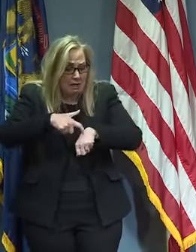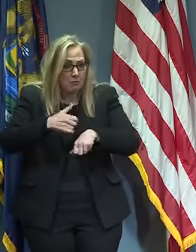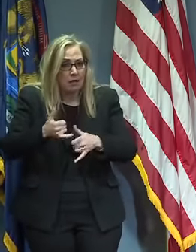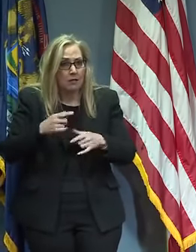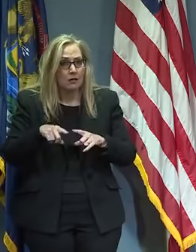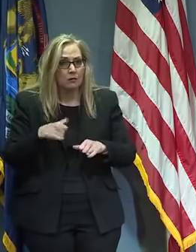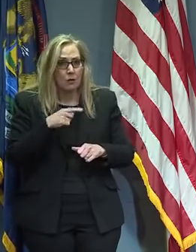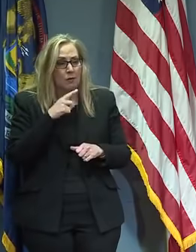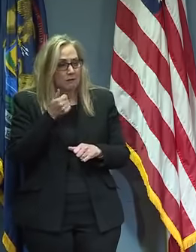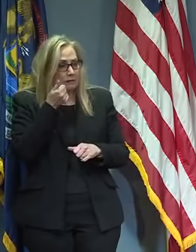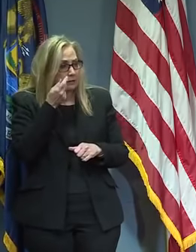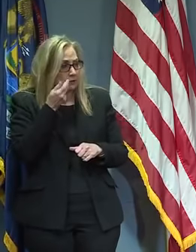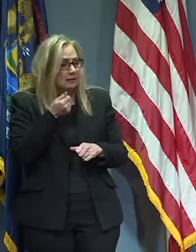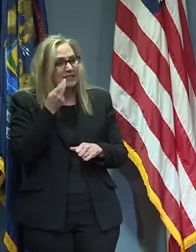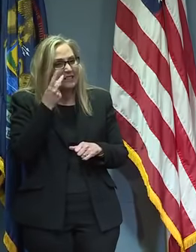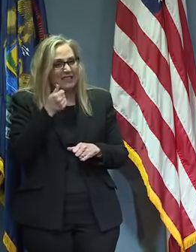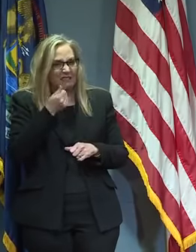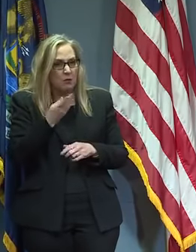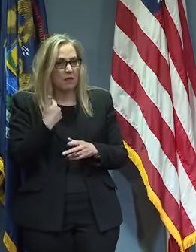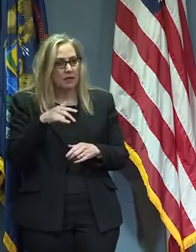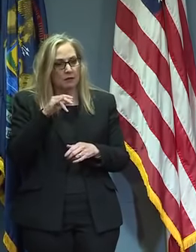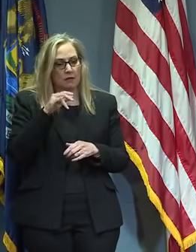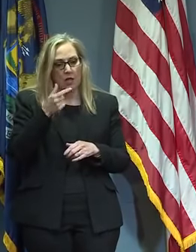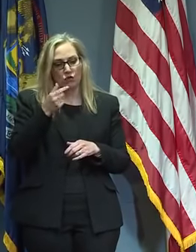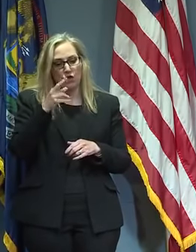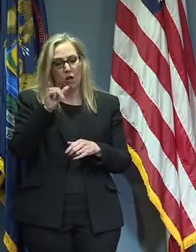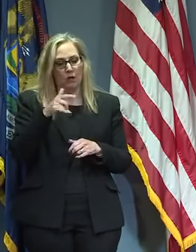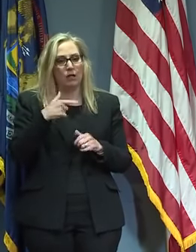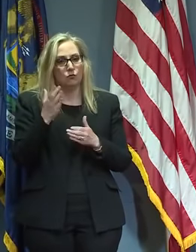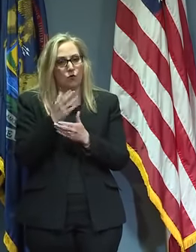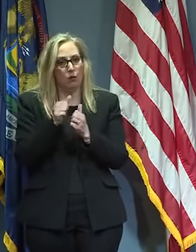things, and so I know Jerry's got something he can share with you.